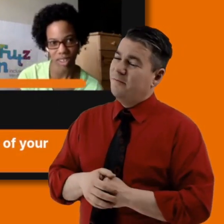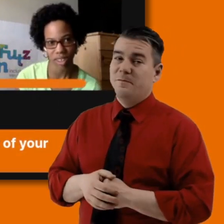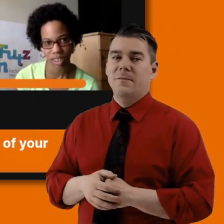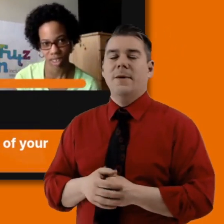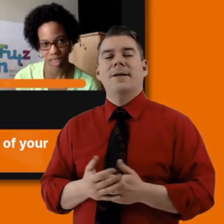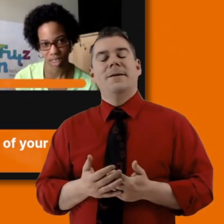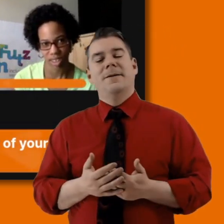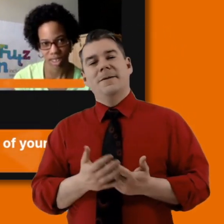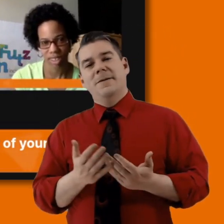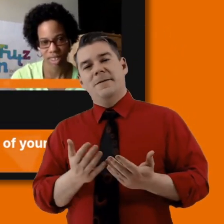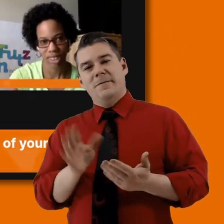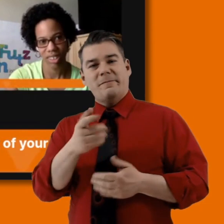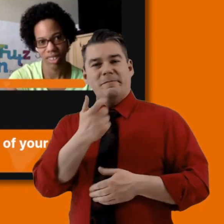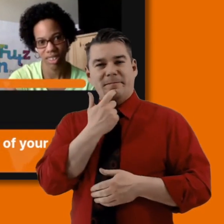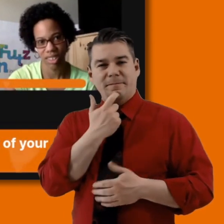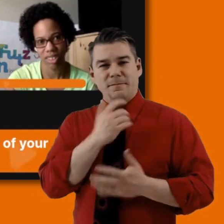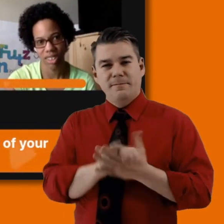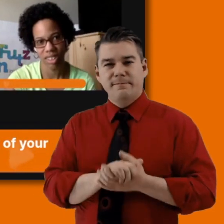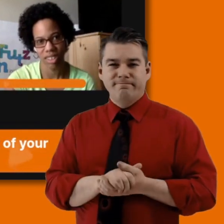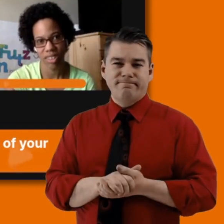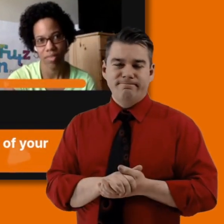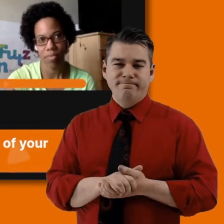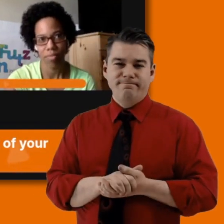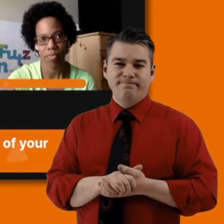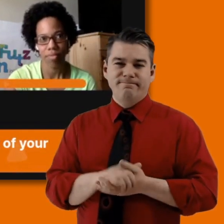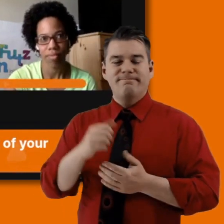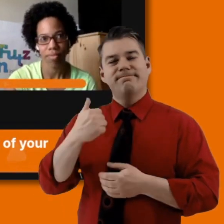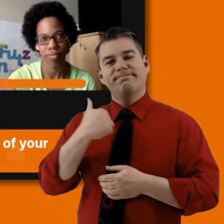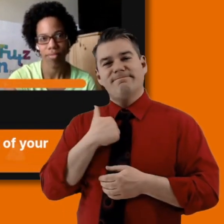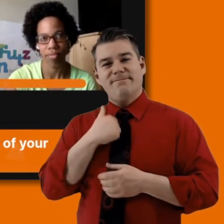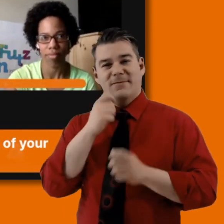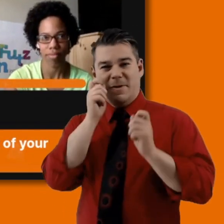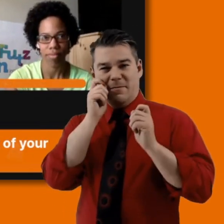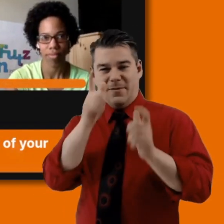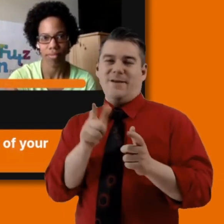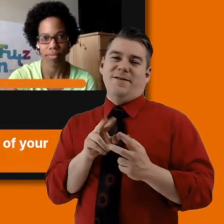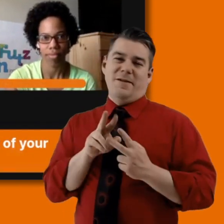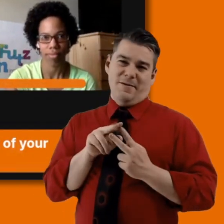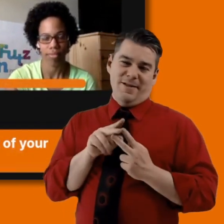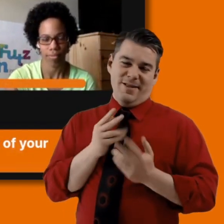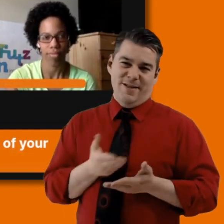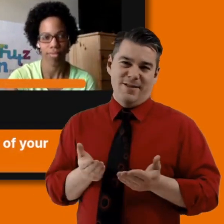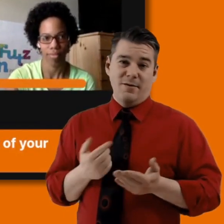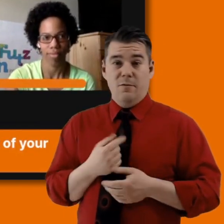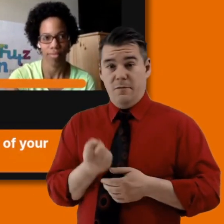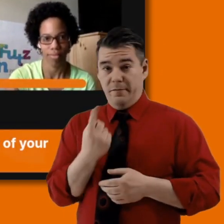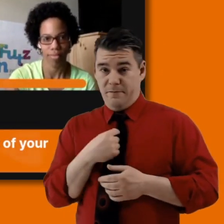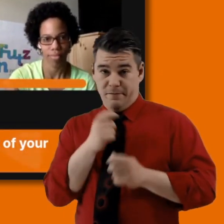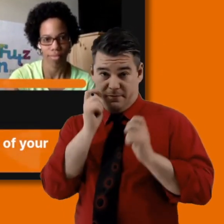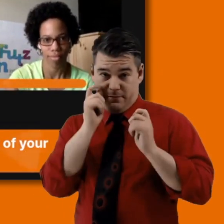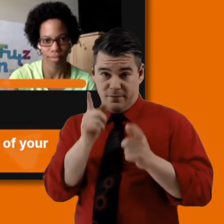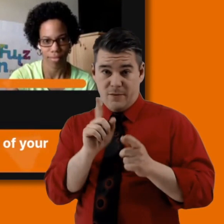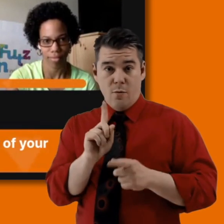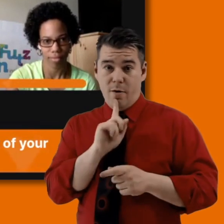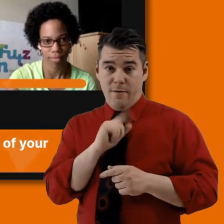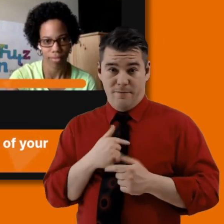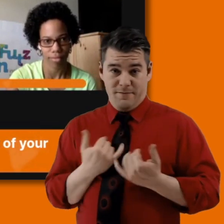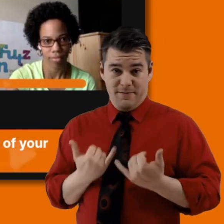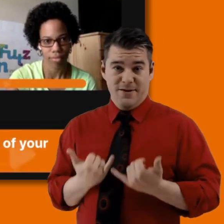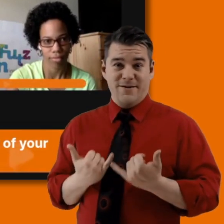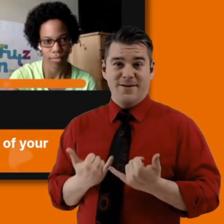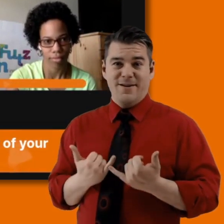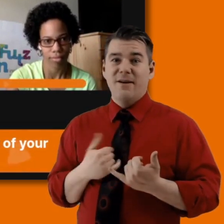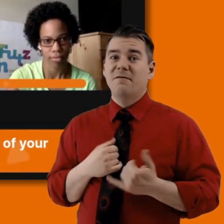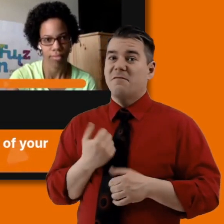I would say that I'm surprised a couple of things. One is I'm surprised at where I am today, because I did